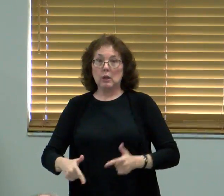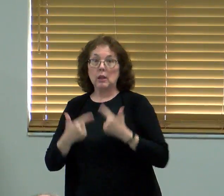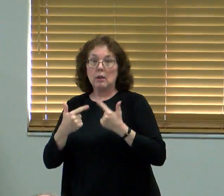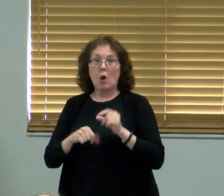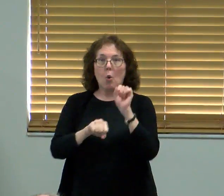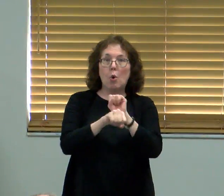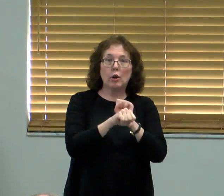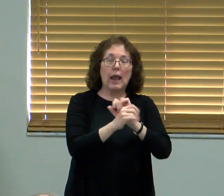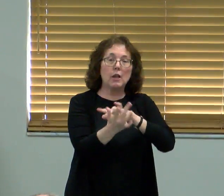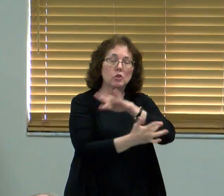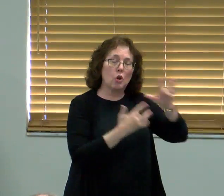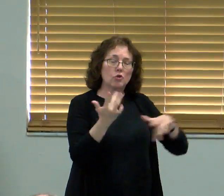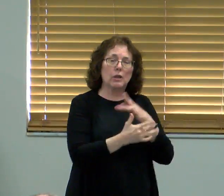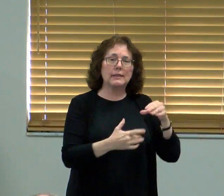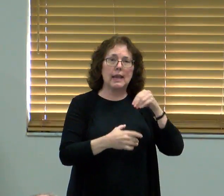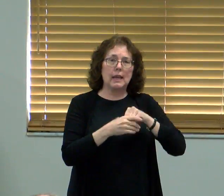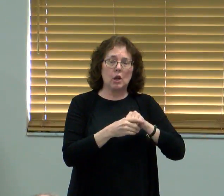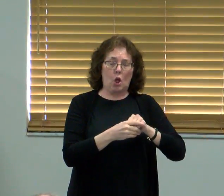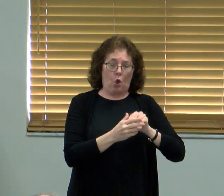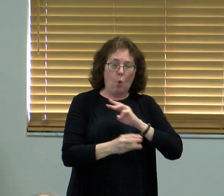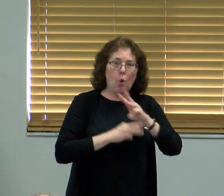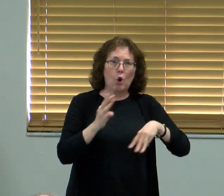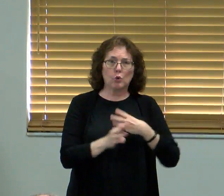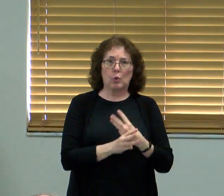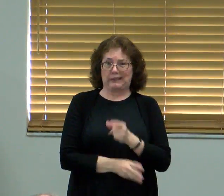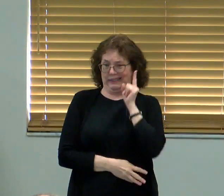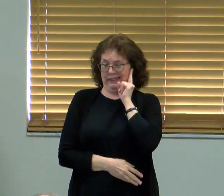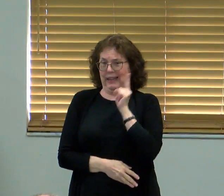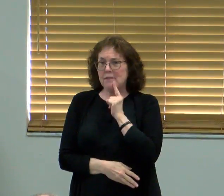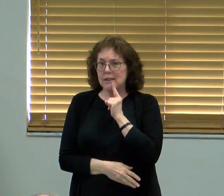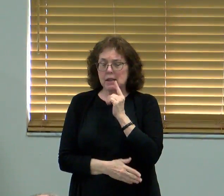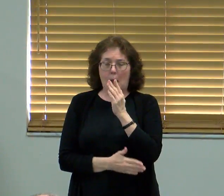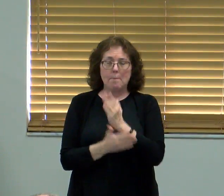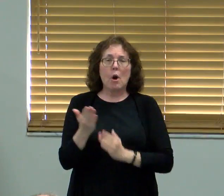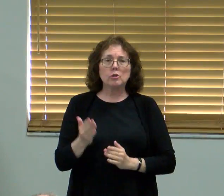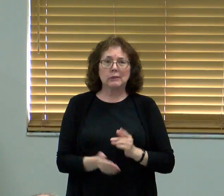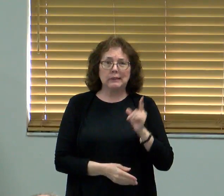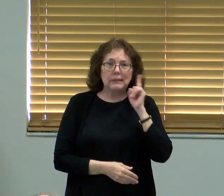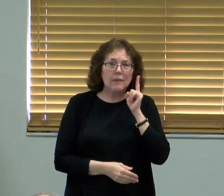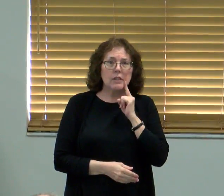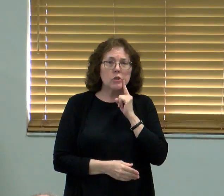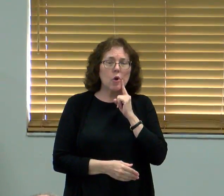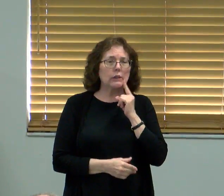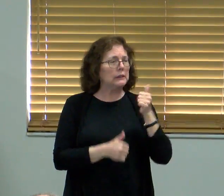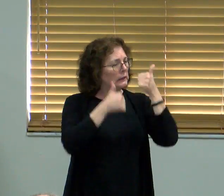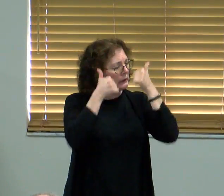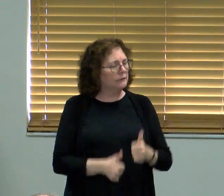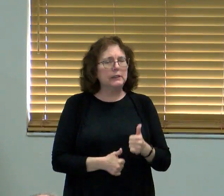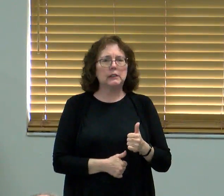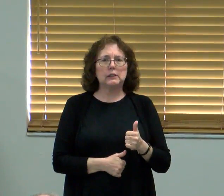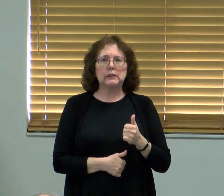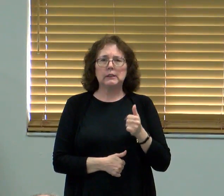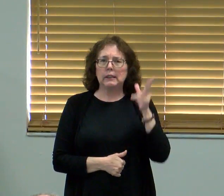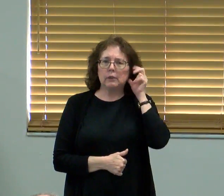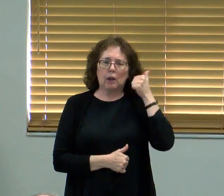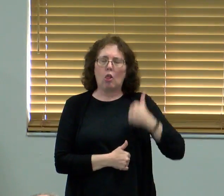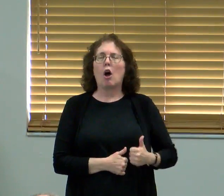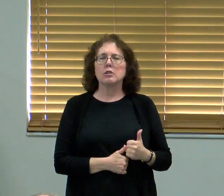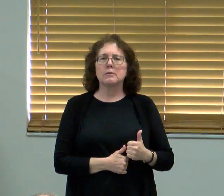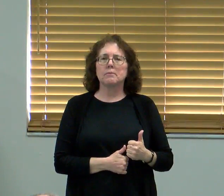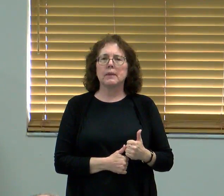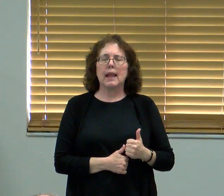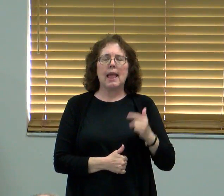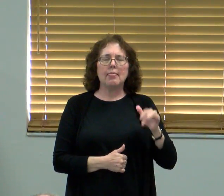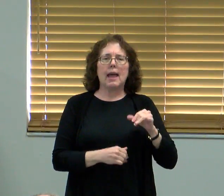and socialize in our world with deafness, partial deafness, or severe hearing loss. This invisible disability affects